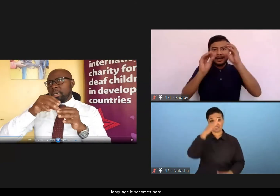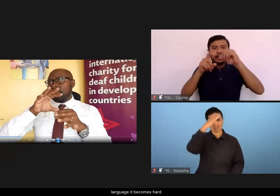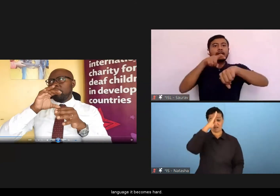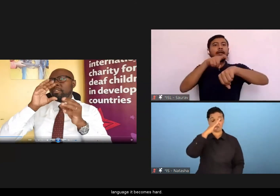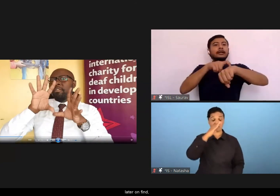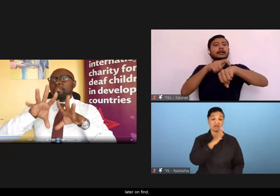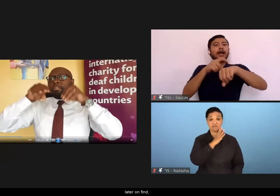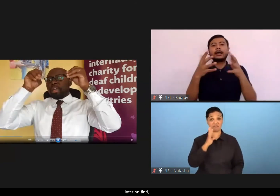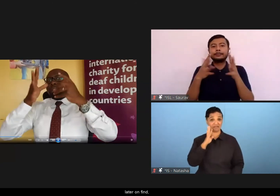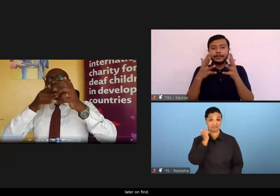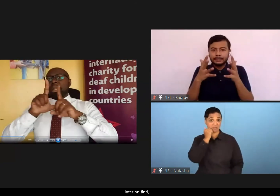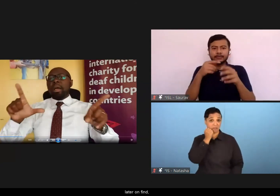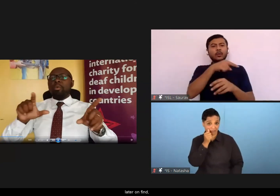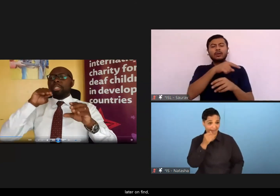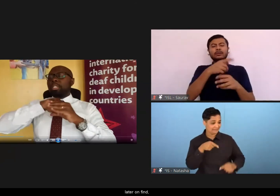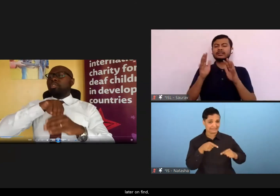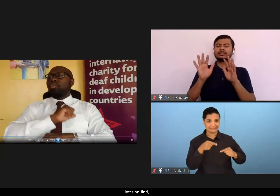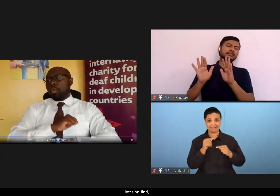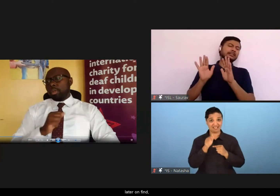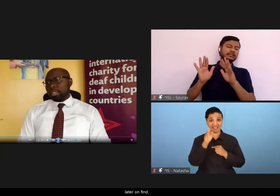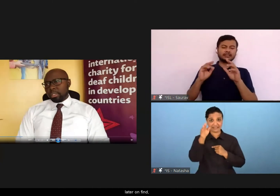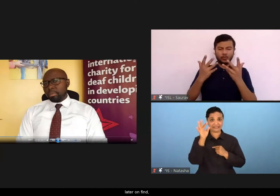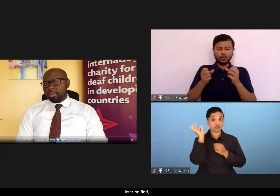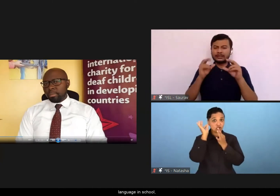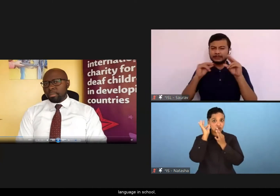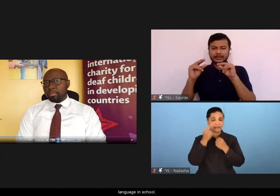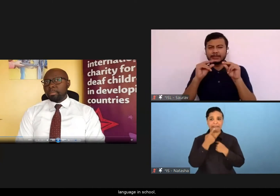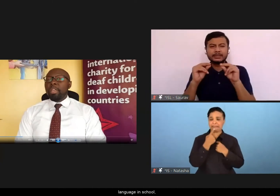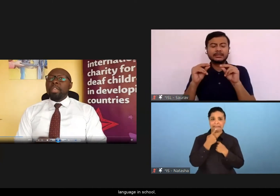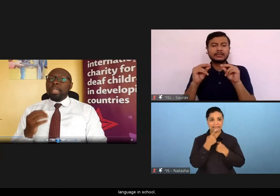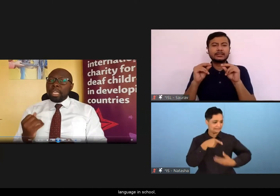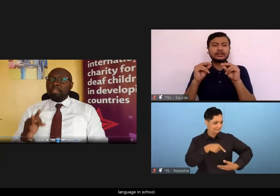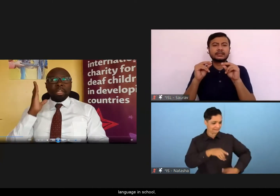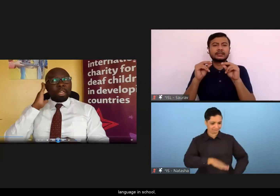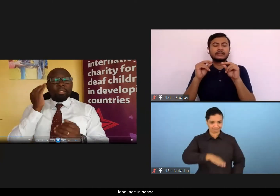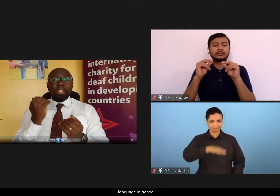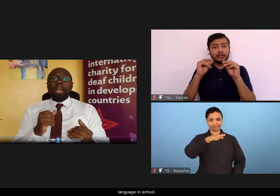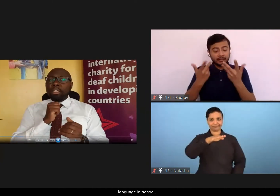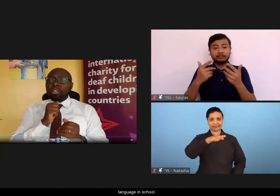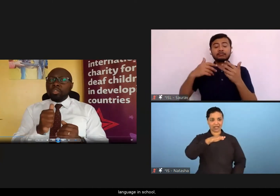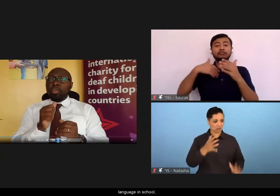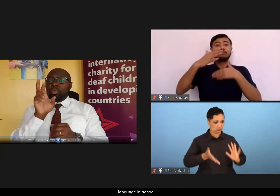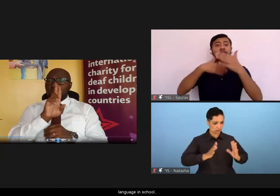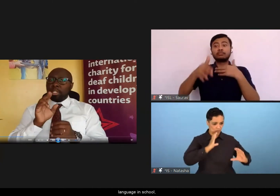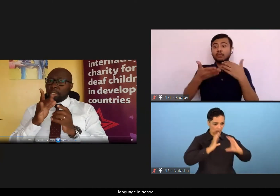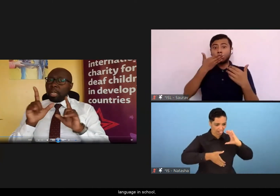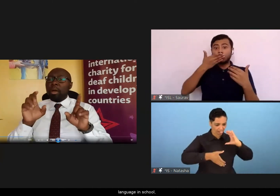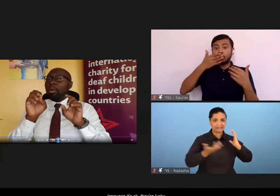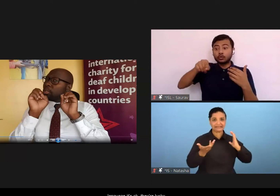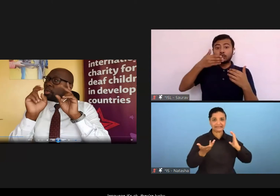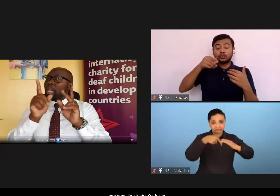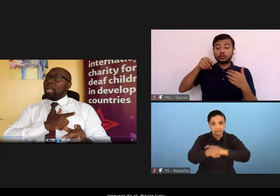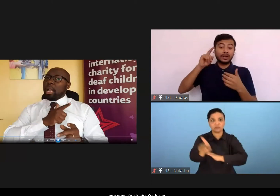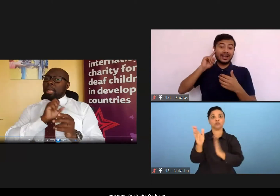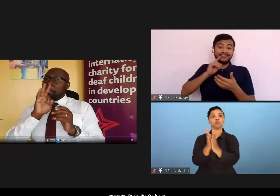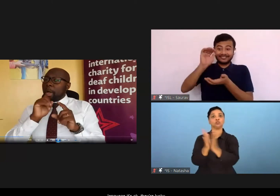will later on find the child will find sign language in school. So if the child